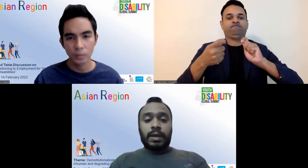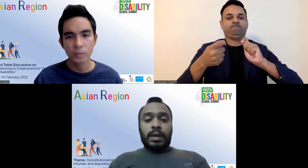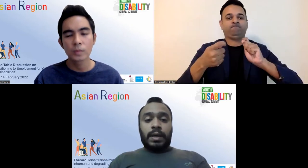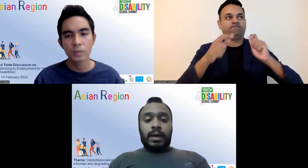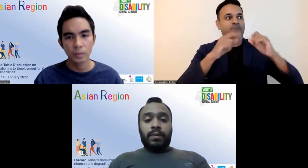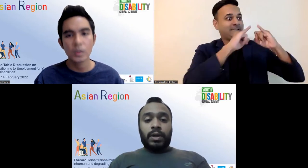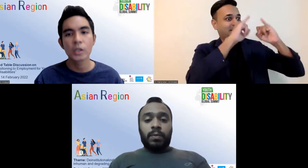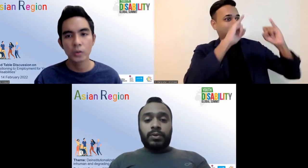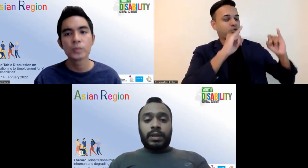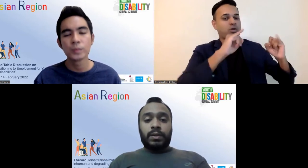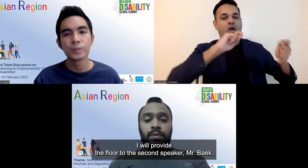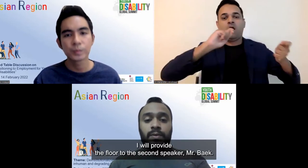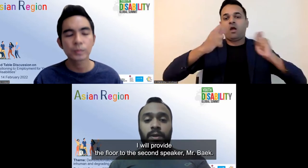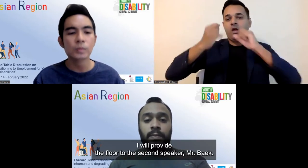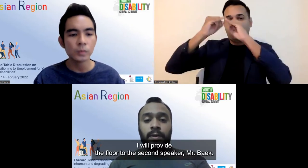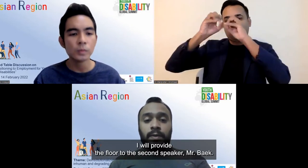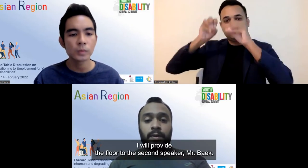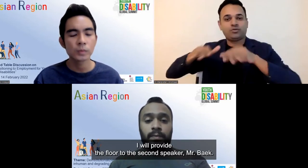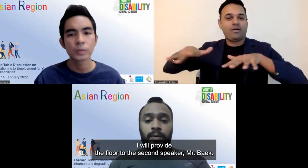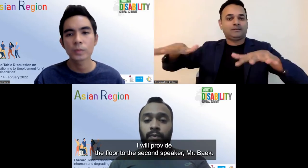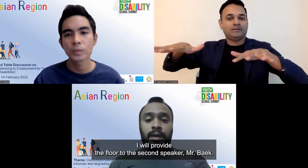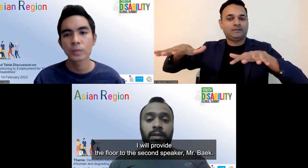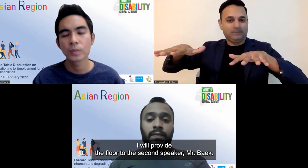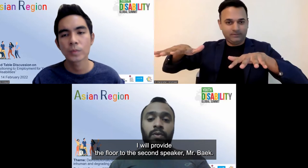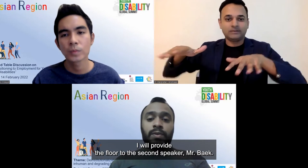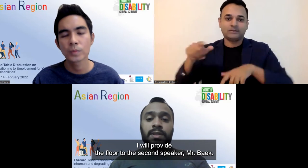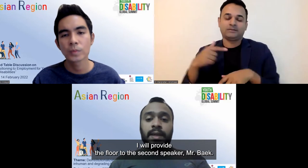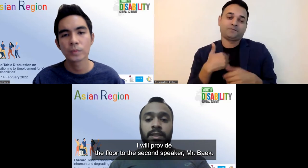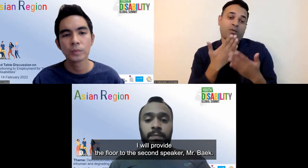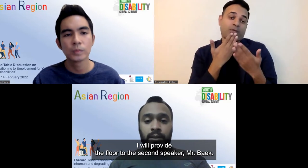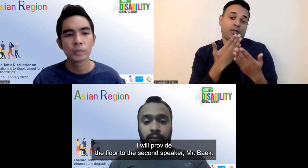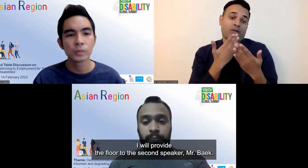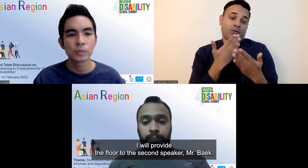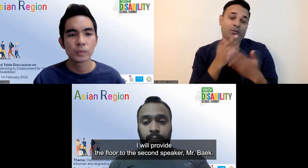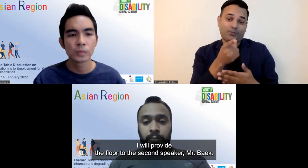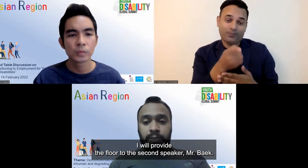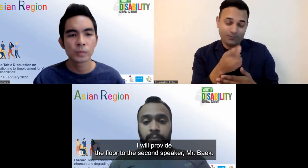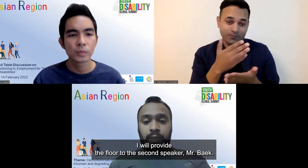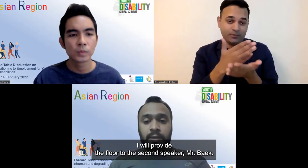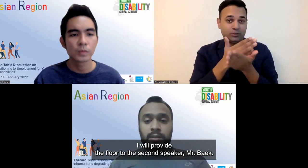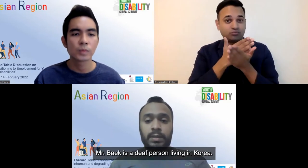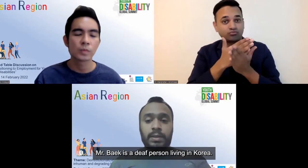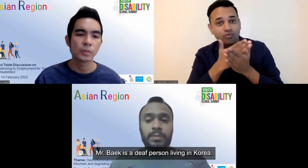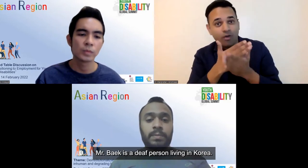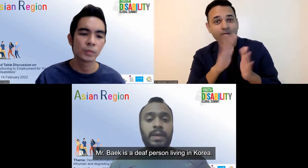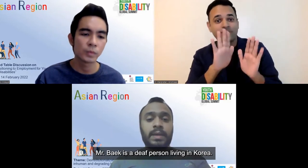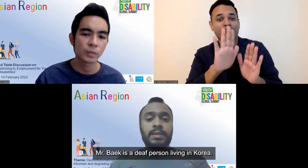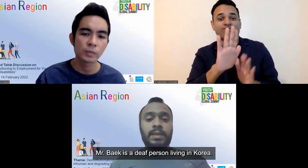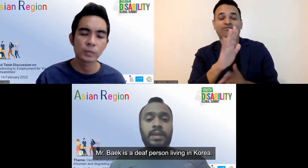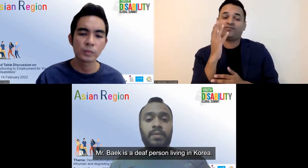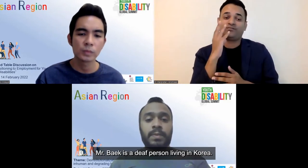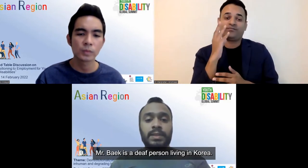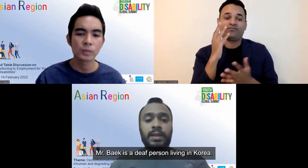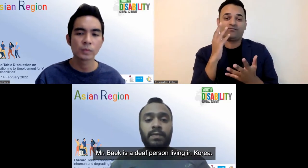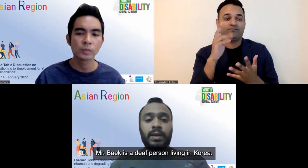institutionalization. I will now proceed to with providing the floor to the second speaker, Mr. Baek. Mr. Baek is